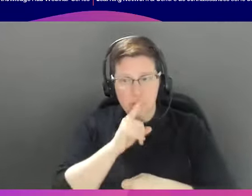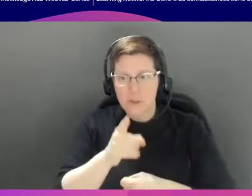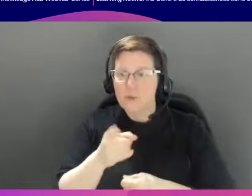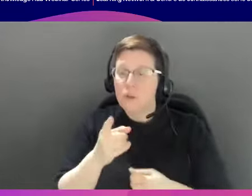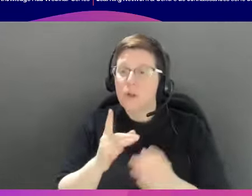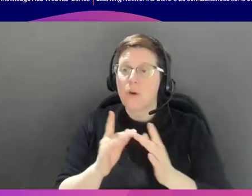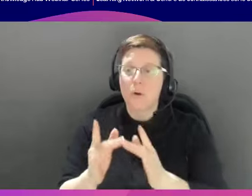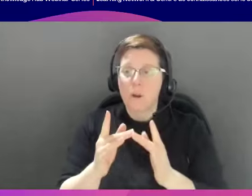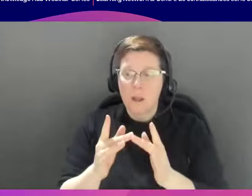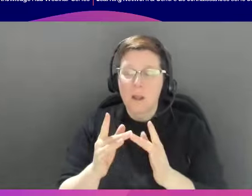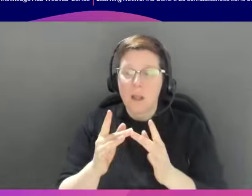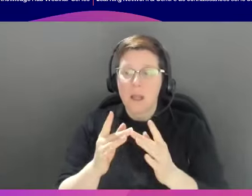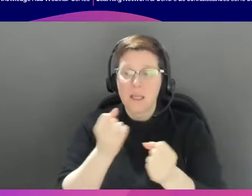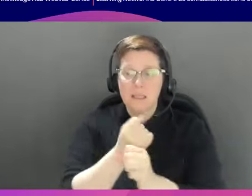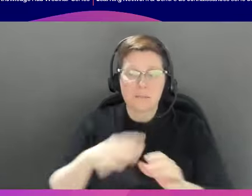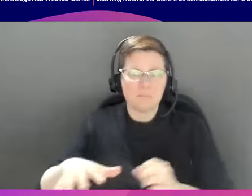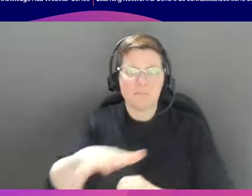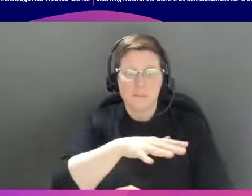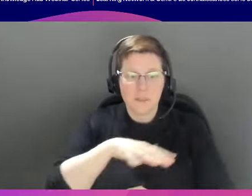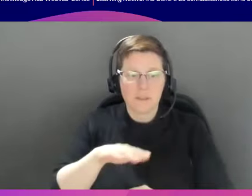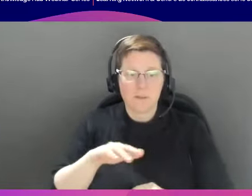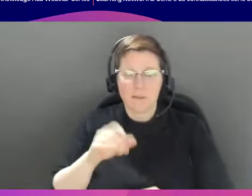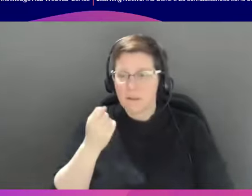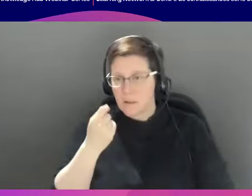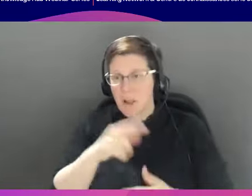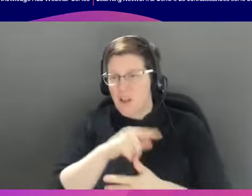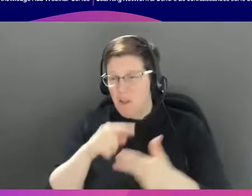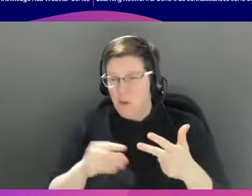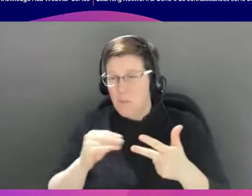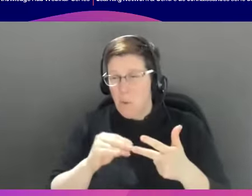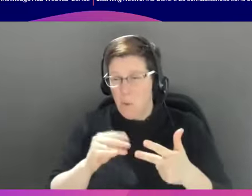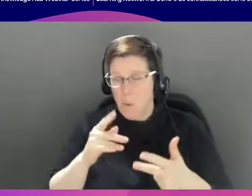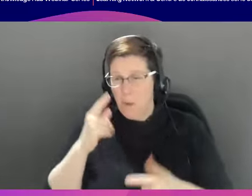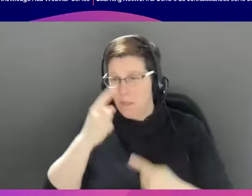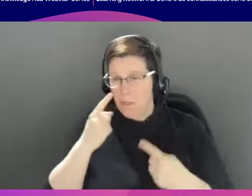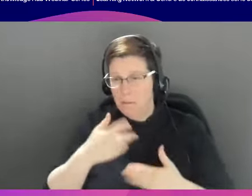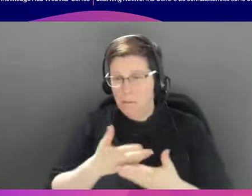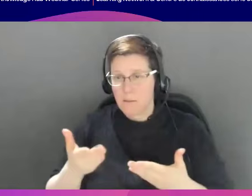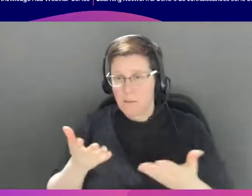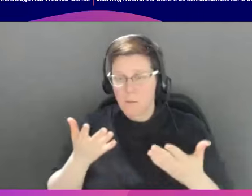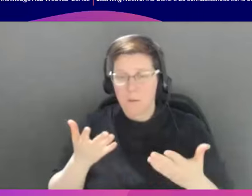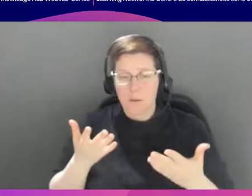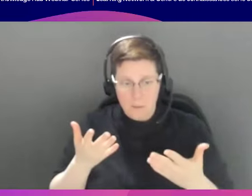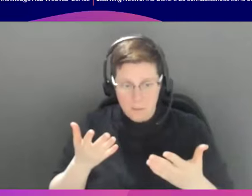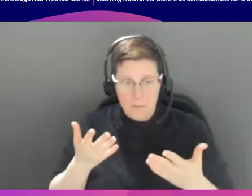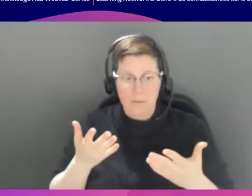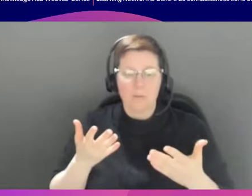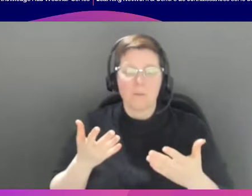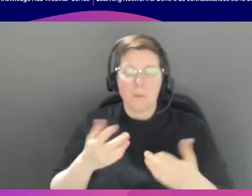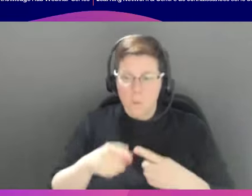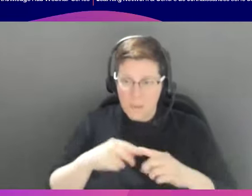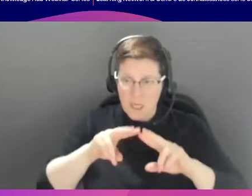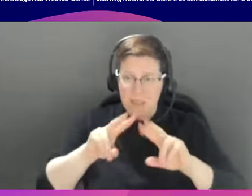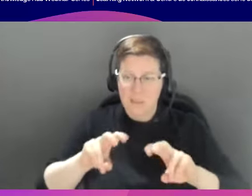online spaces. And that there are three other considerations that I also want to address here and reiterate in assessing these kind of